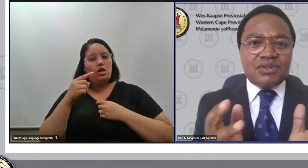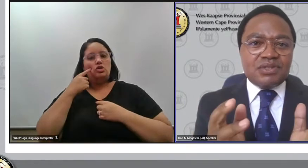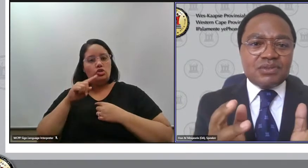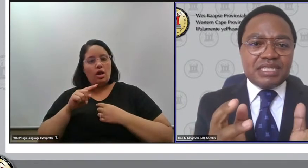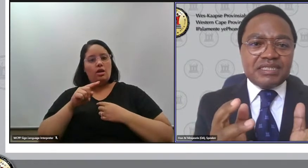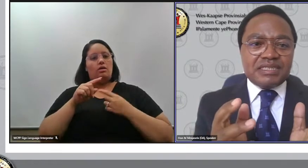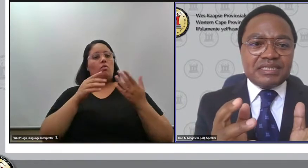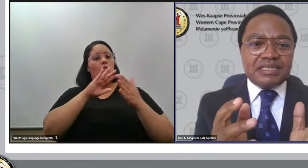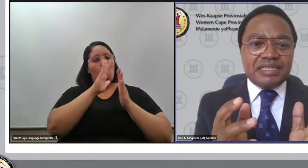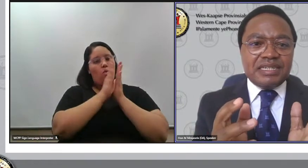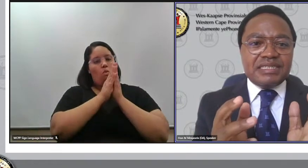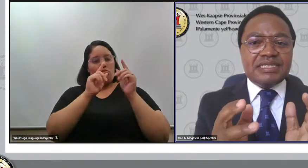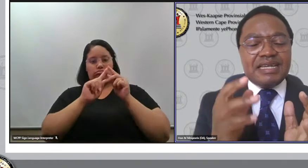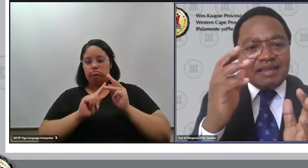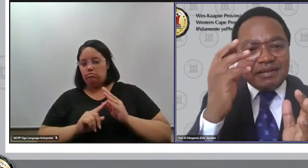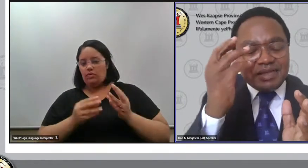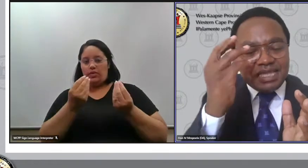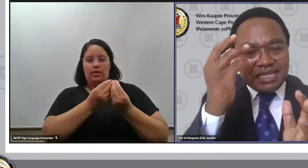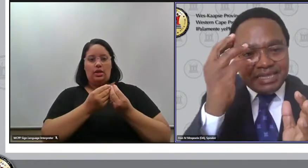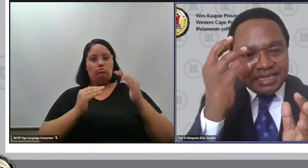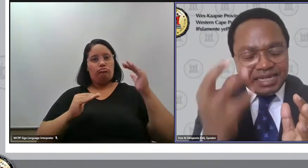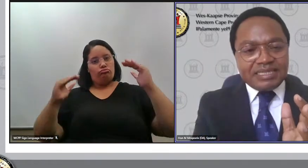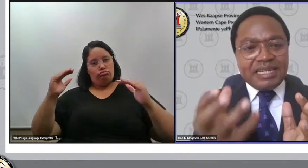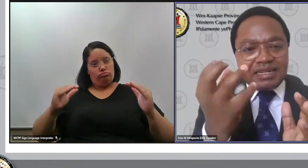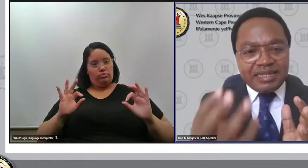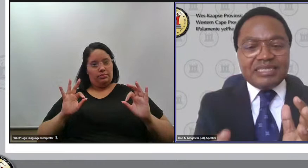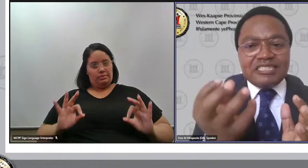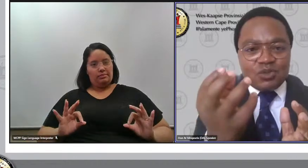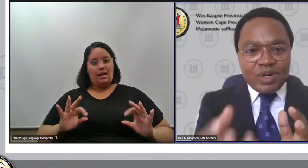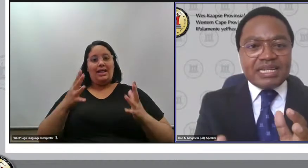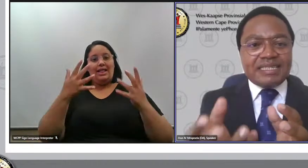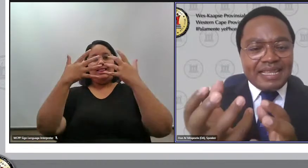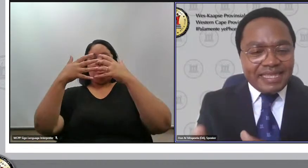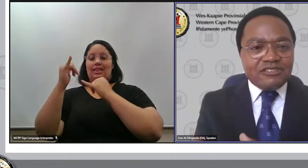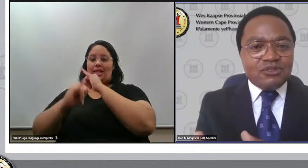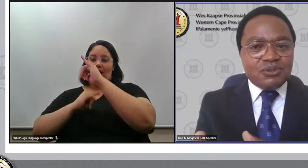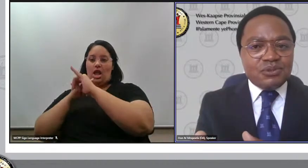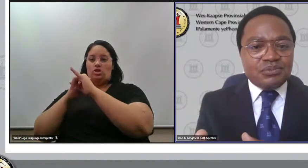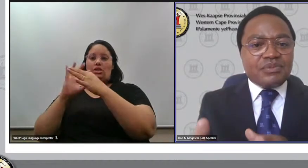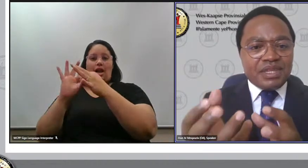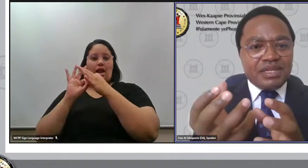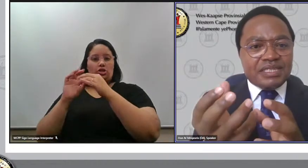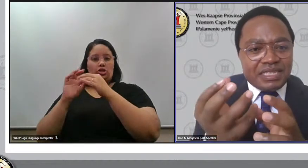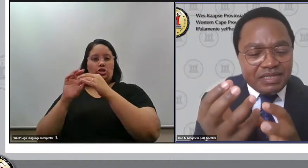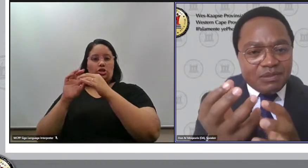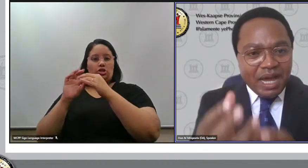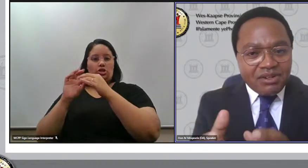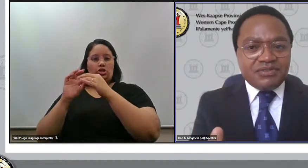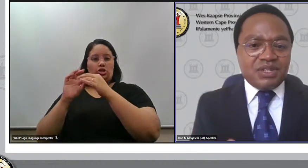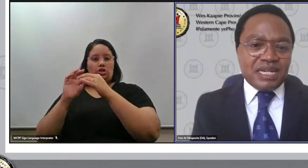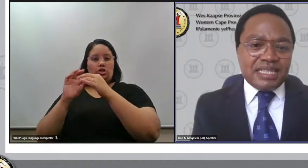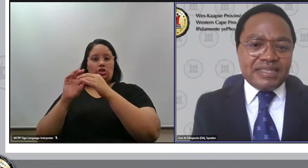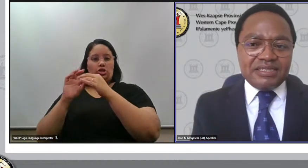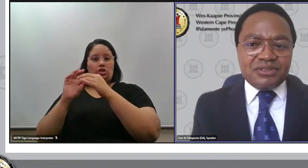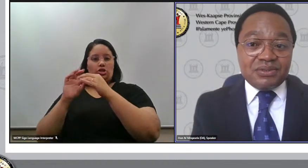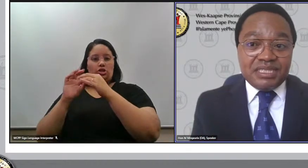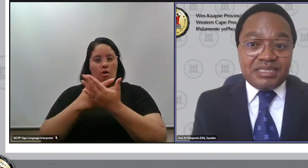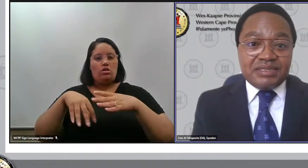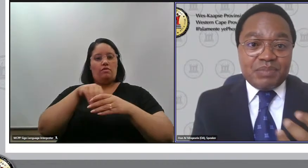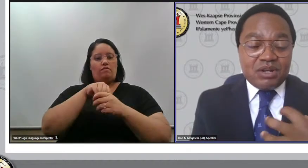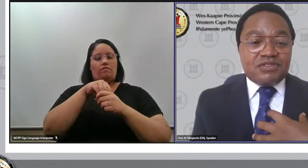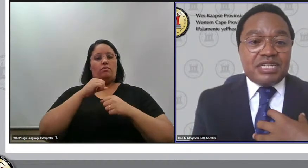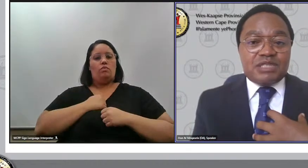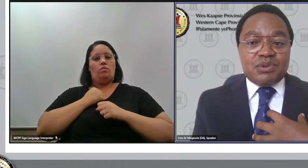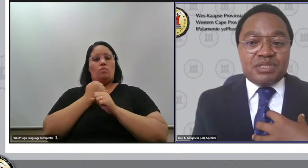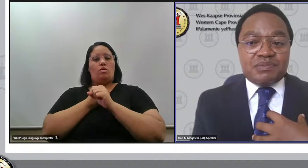balances on all of those things. And the international relations work that they do is part of the work that they do. And